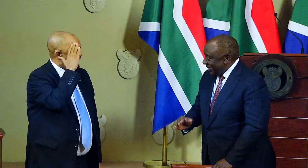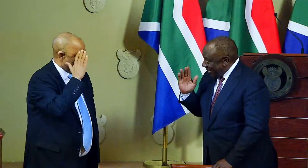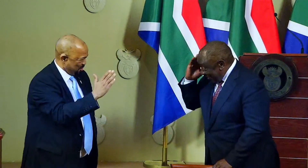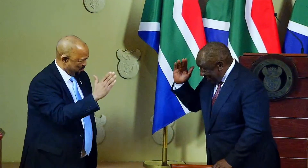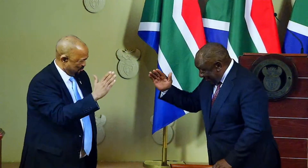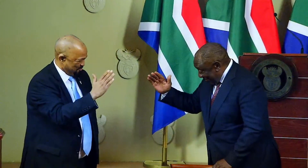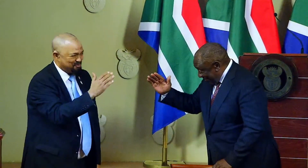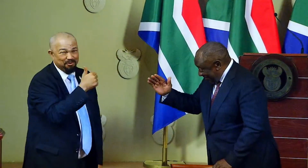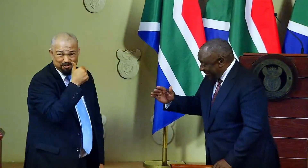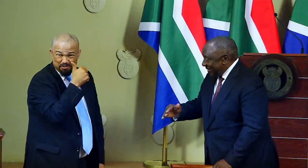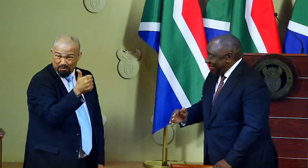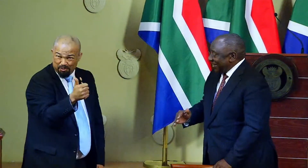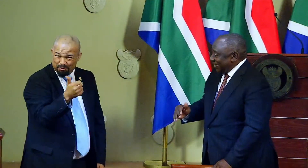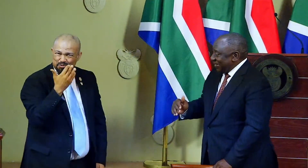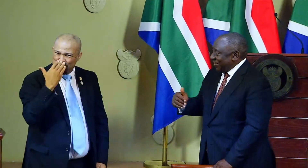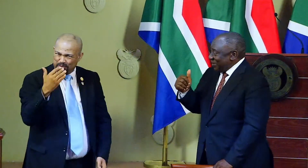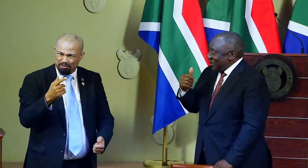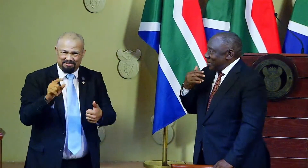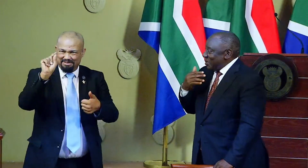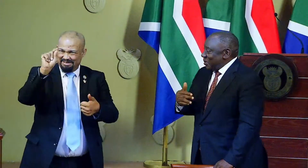Hello.